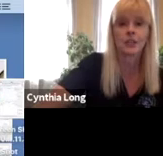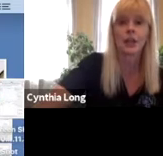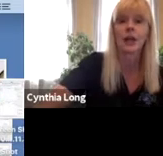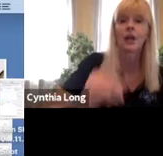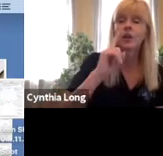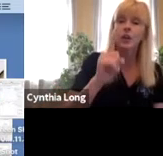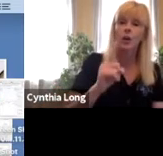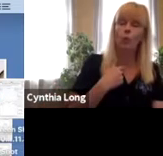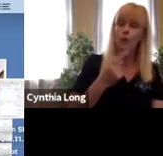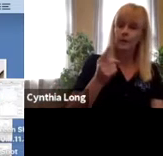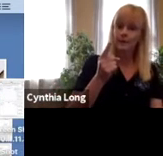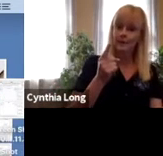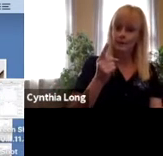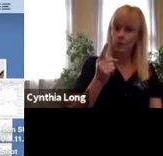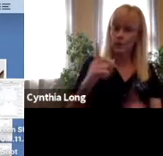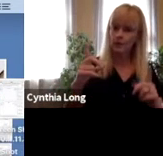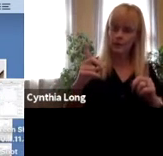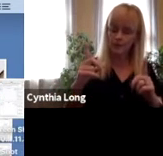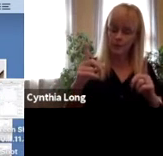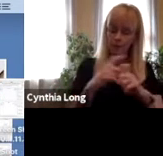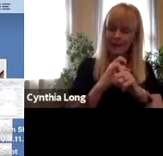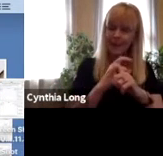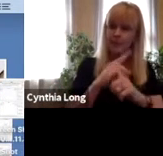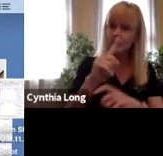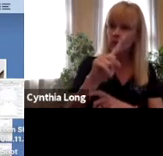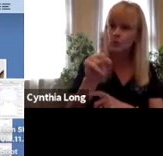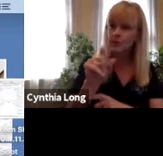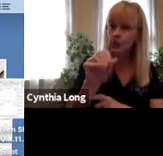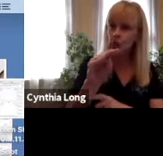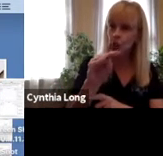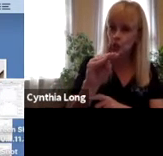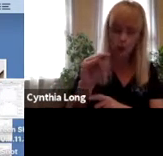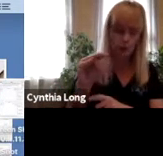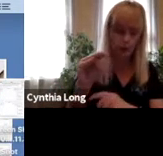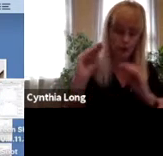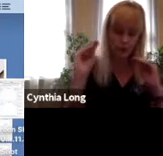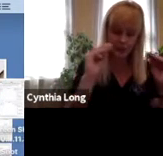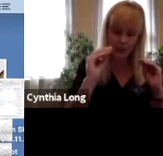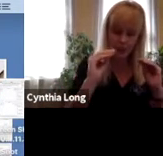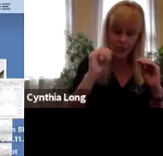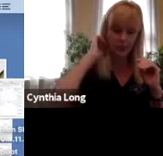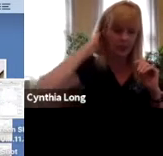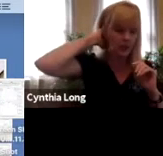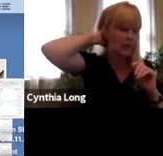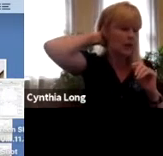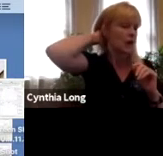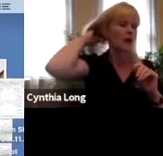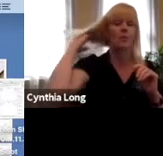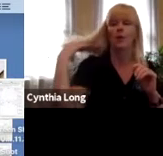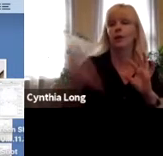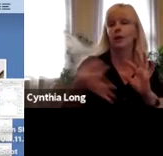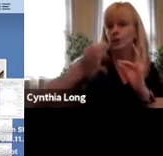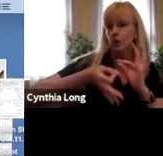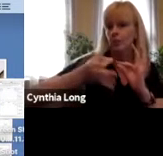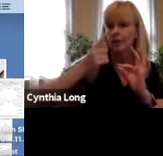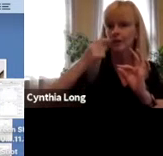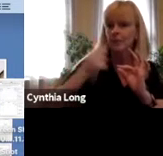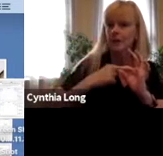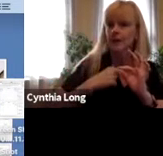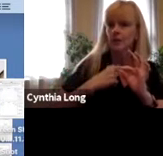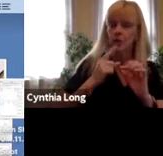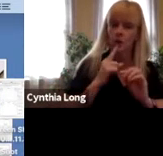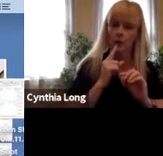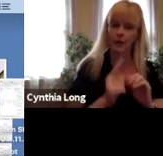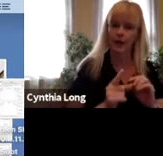Yes, Zoom teaching. You know, one complication using Zoom for teaching